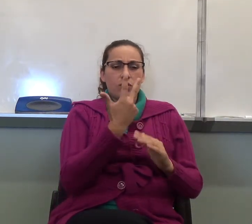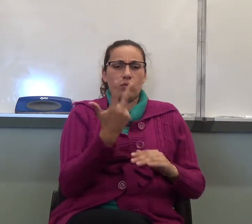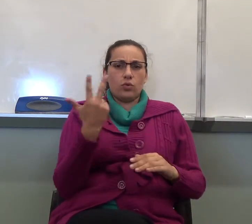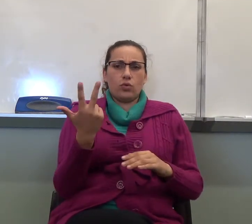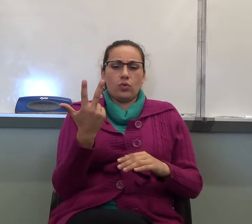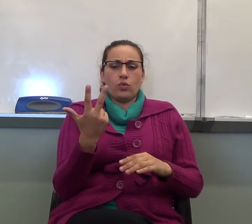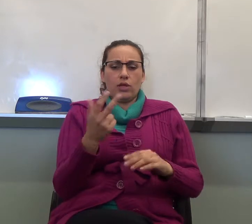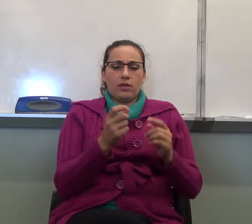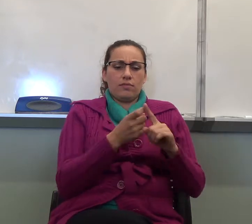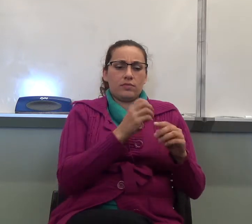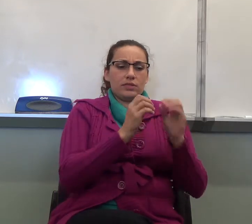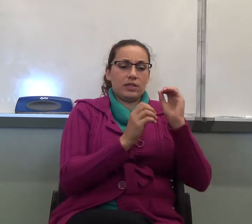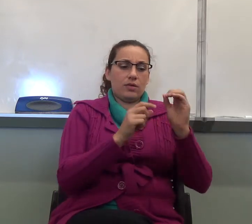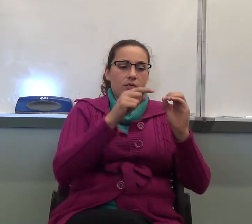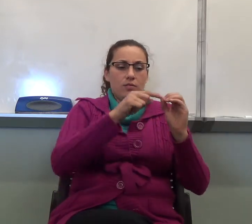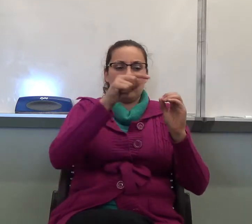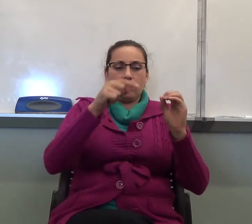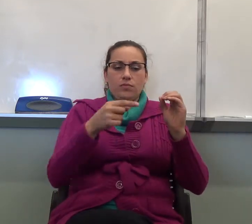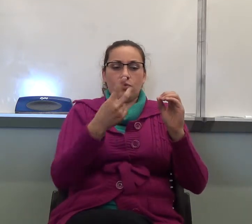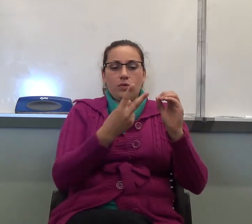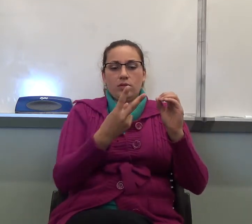0? Well, on the picture here, it would be this.